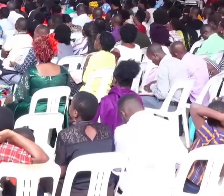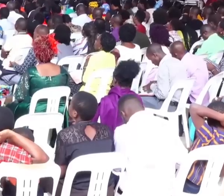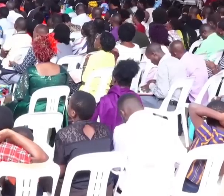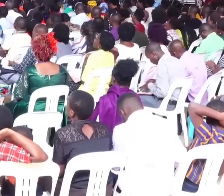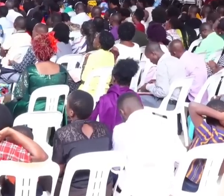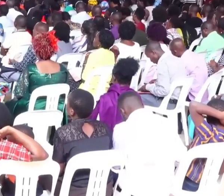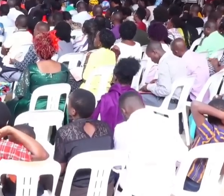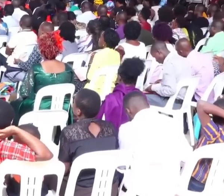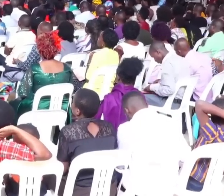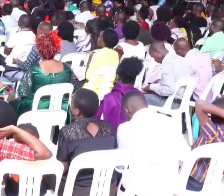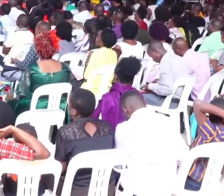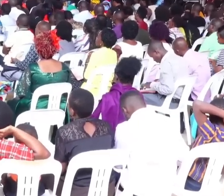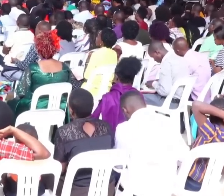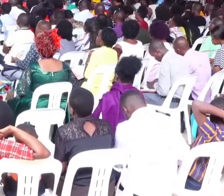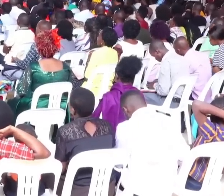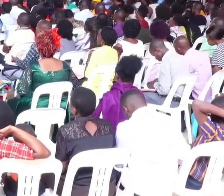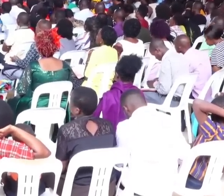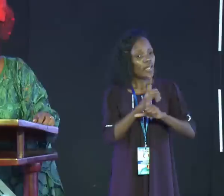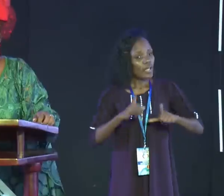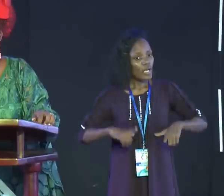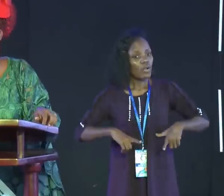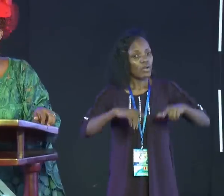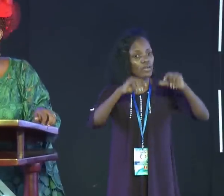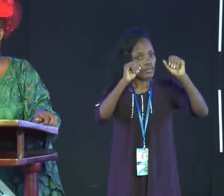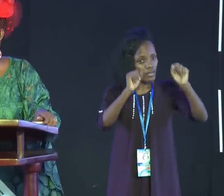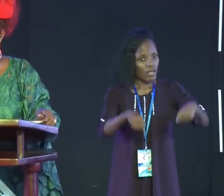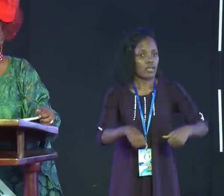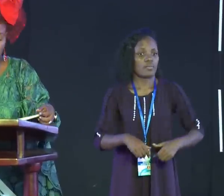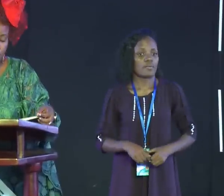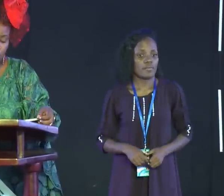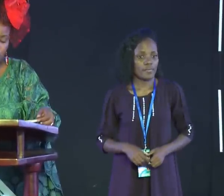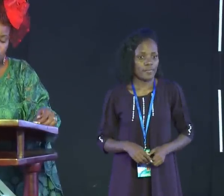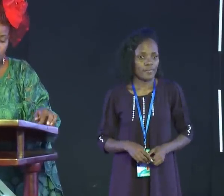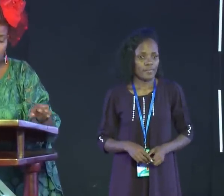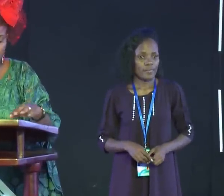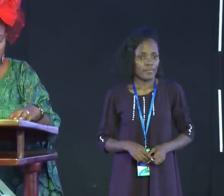Asobola. The Lord is able. Katonda asobola.